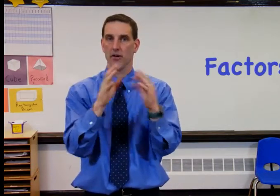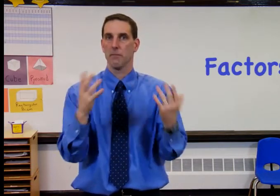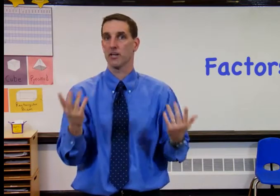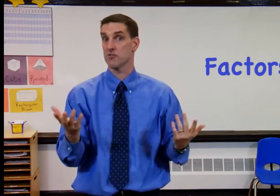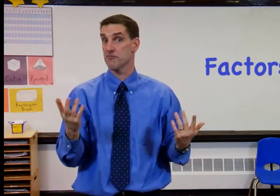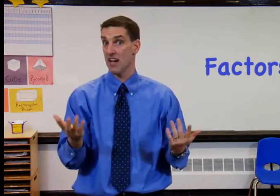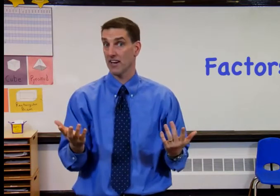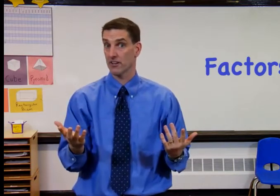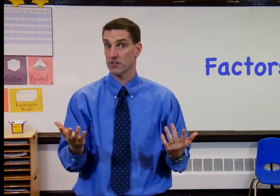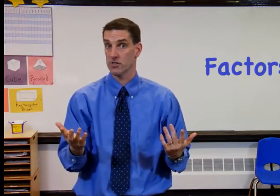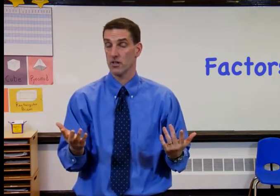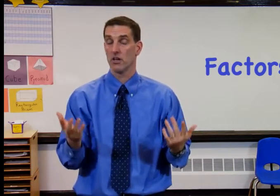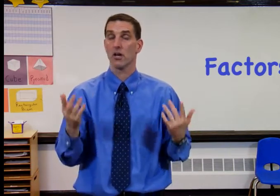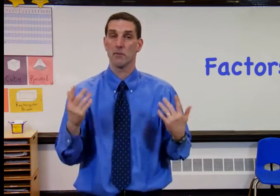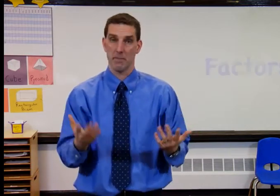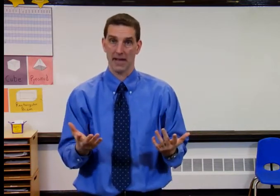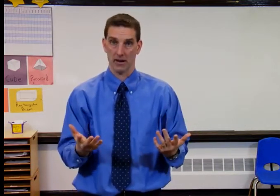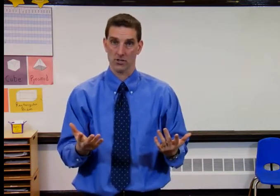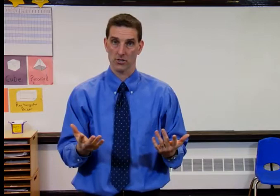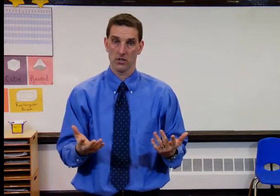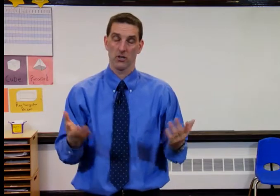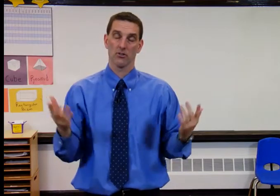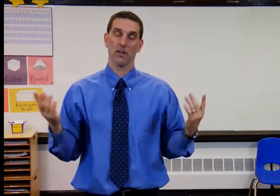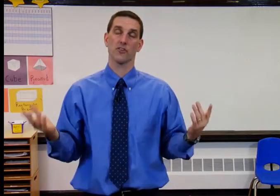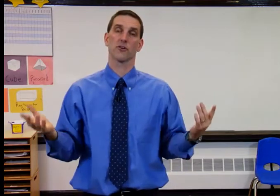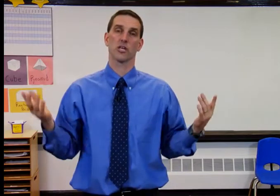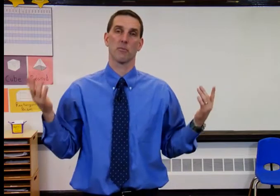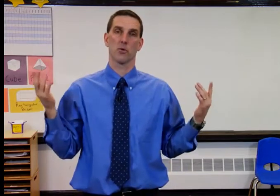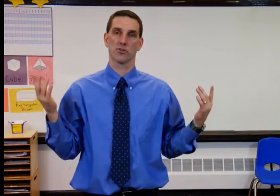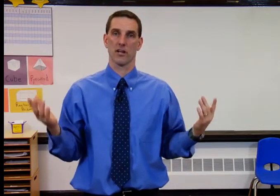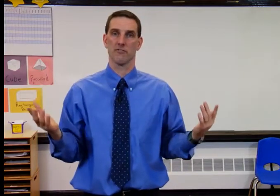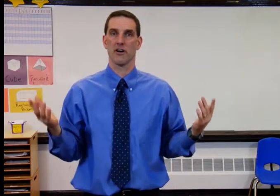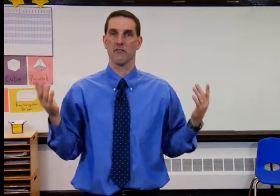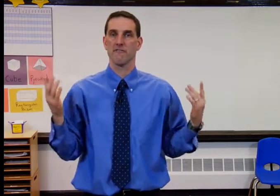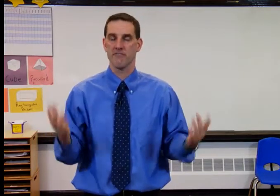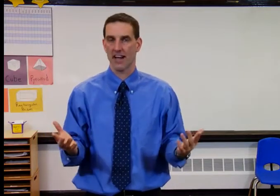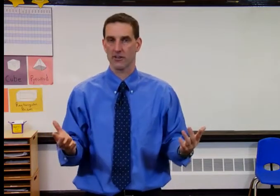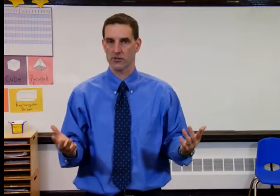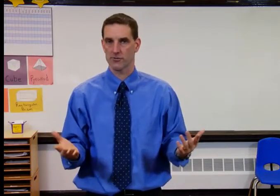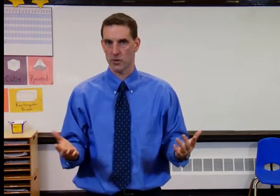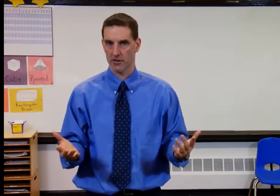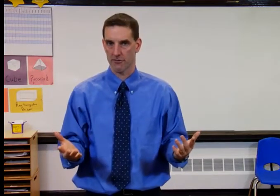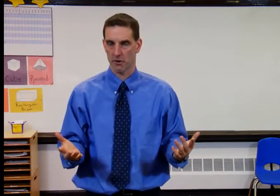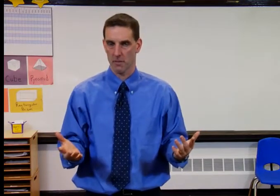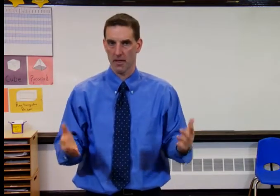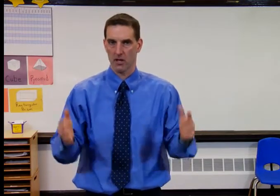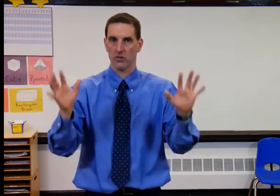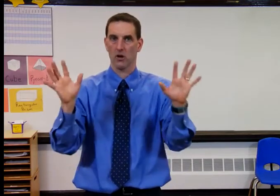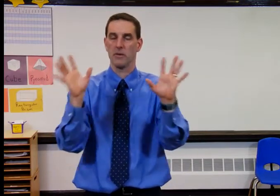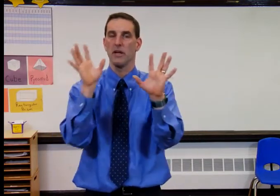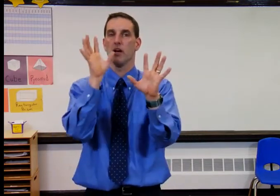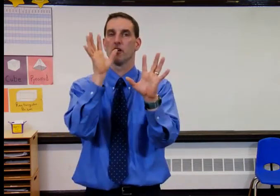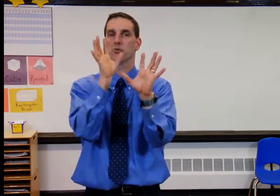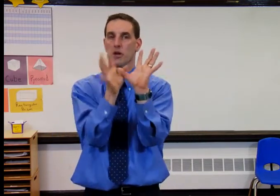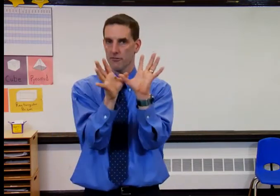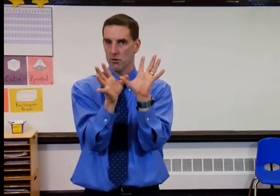because factors come in pairs. So let's, for example, we're trying to find the factors of 24. So that would be 24 and